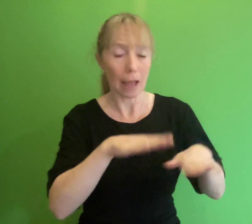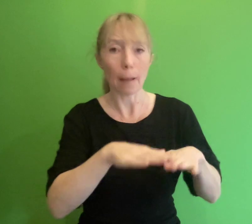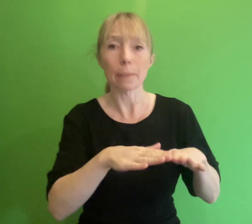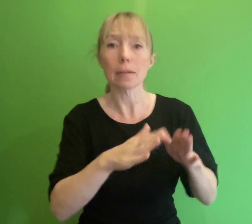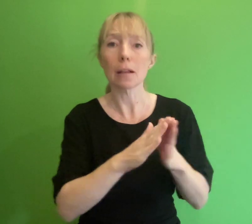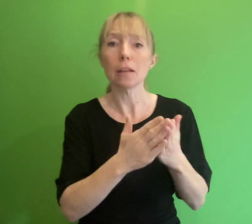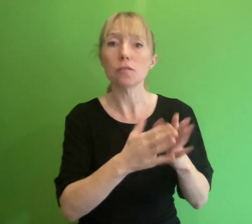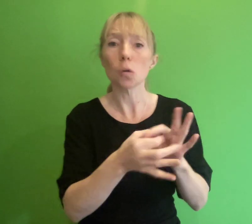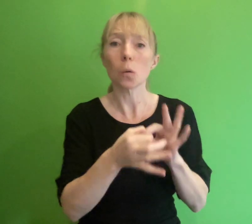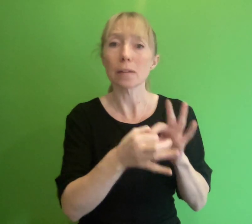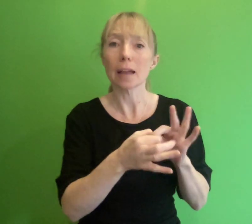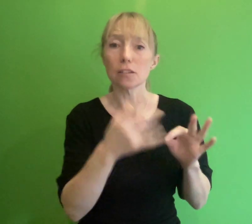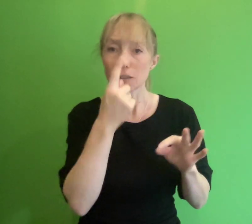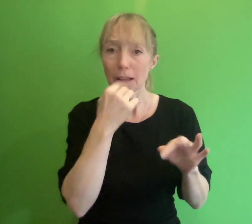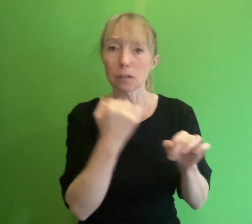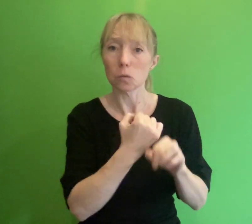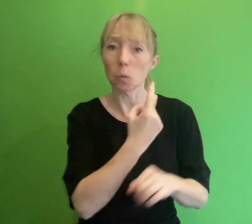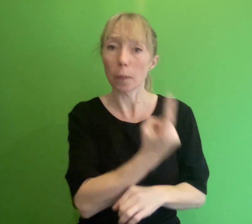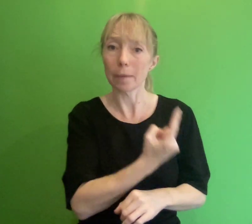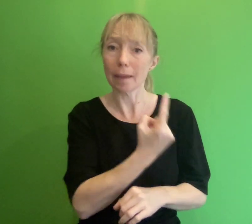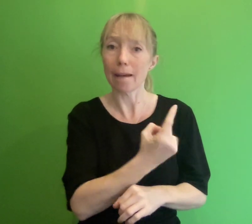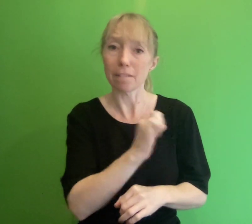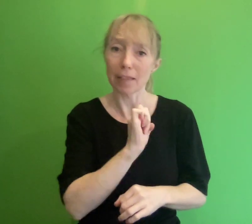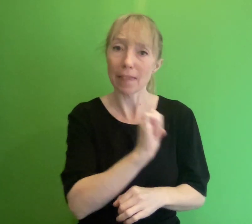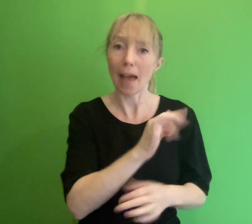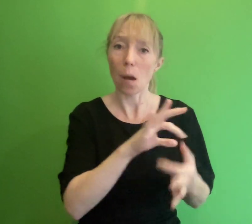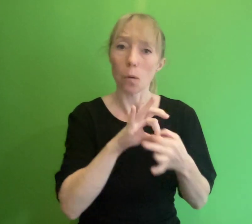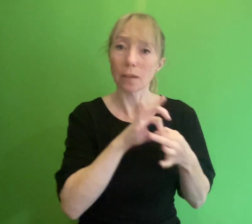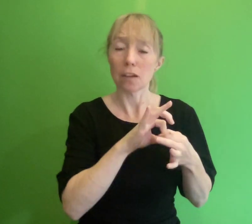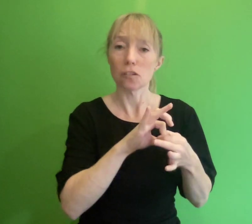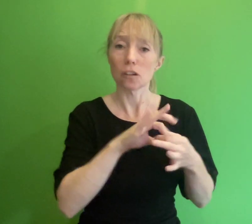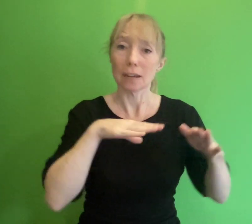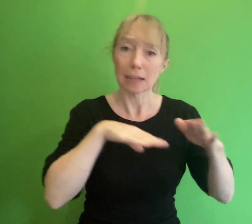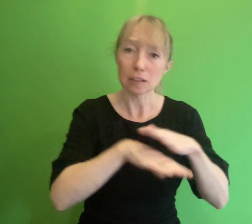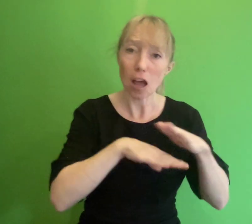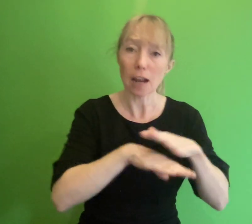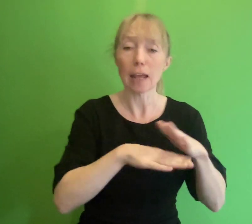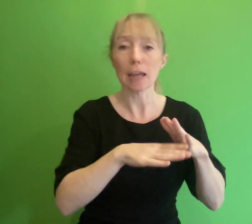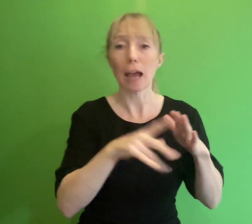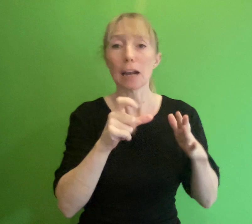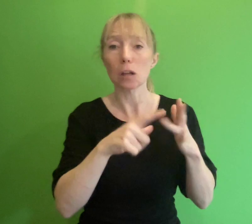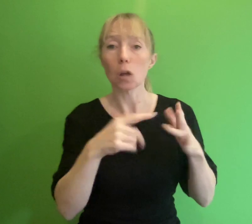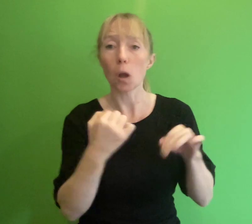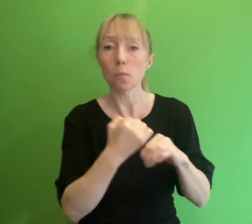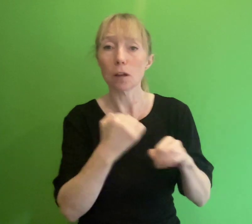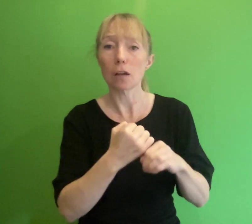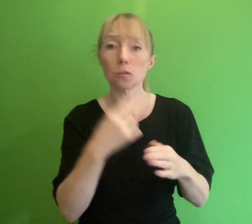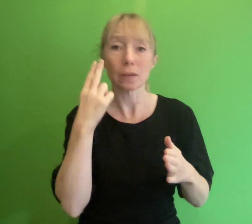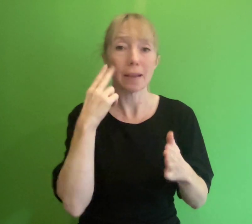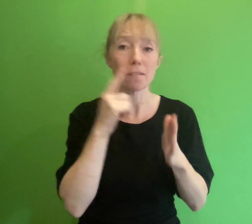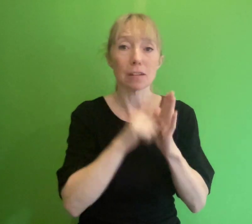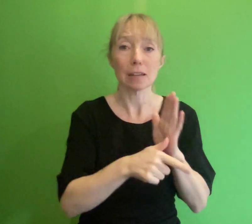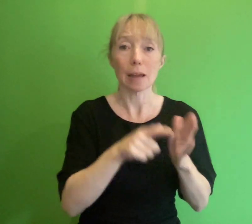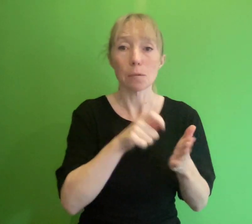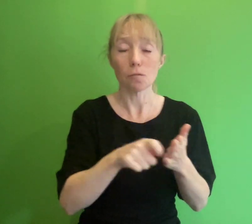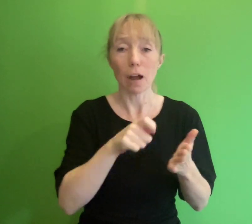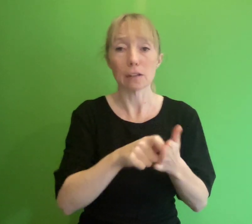their own organisations, both internally and through co-production with deaf and disabled writers, creative producers,